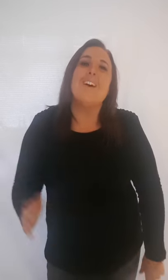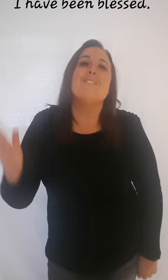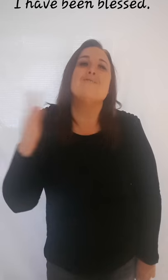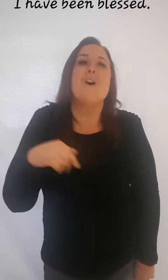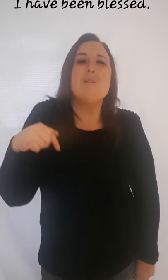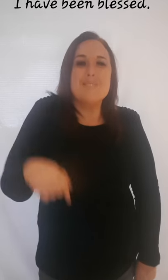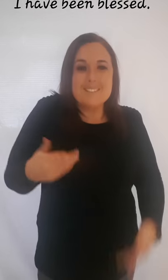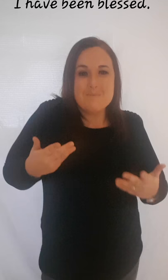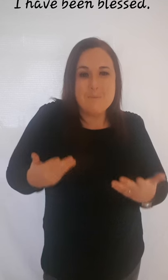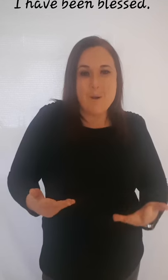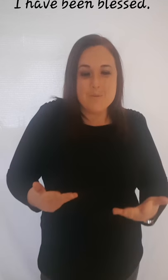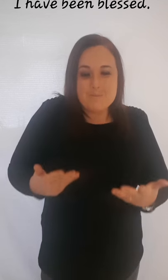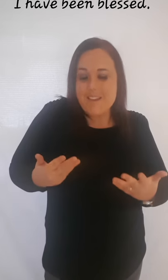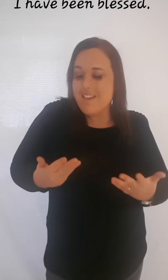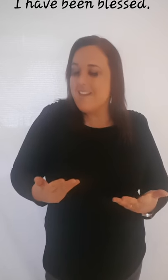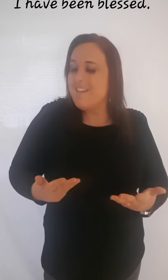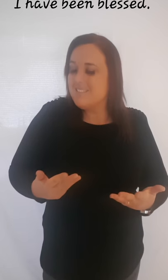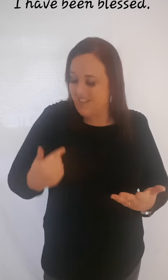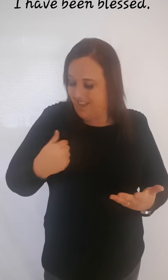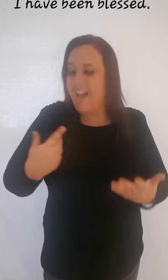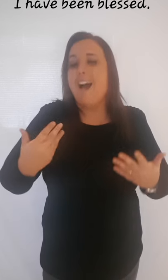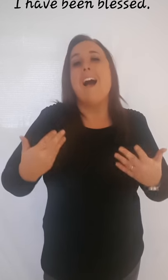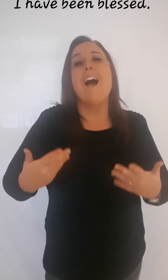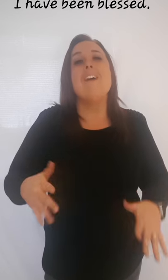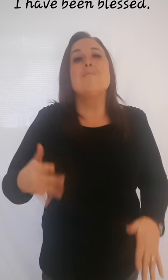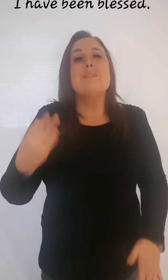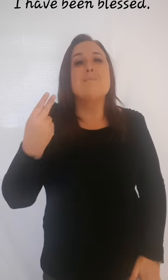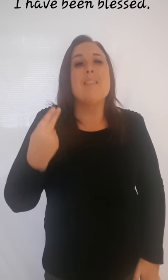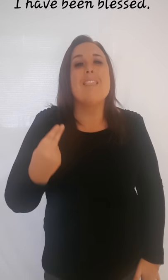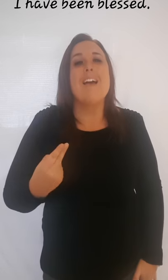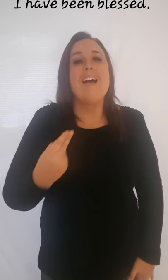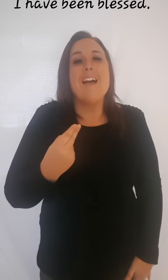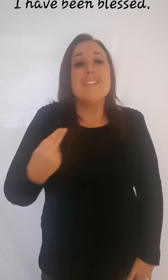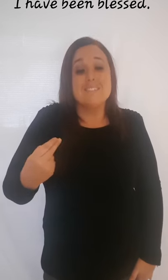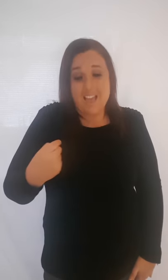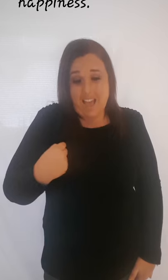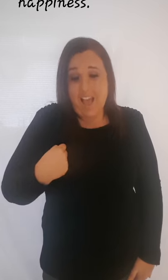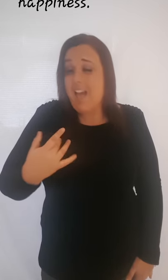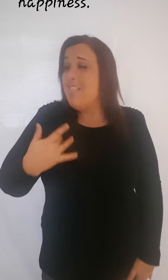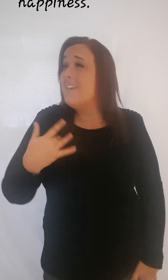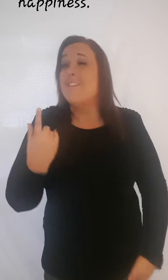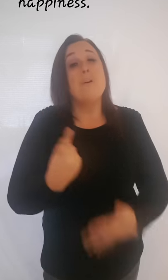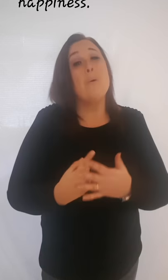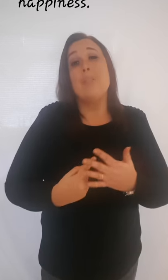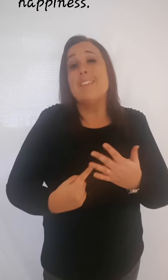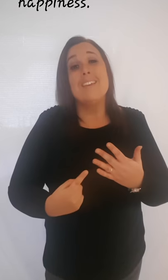From this moment, I have been blessed. I live only,